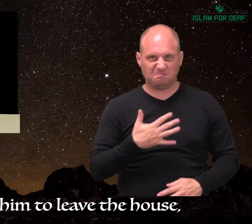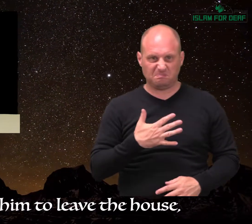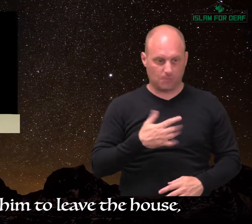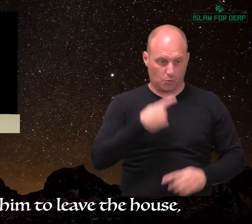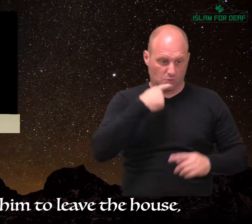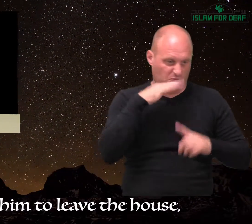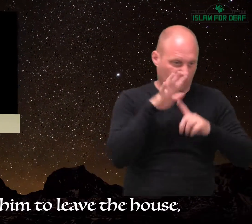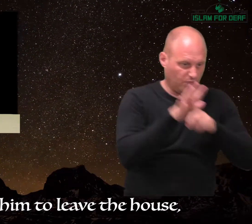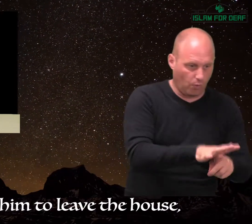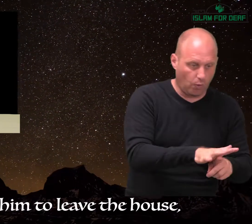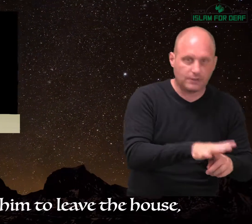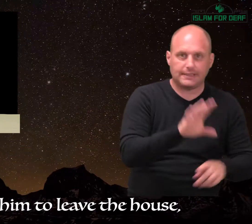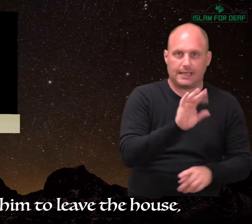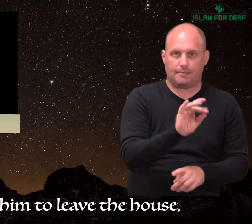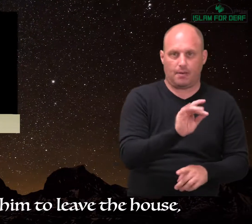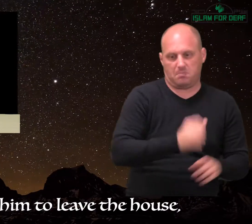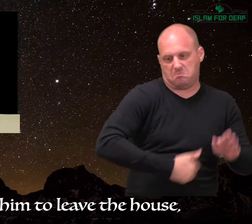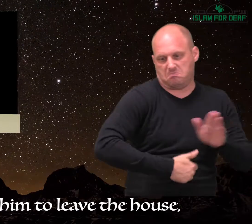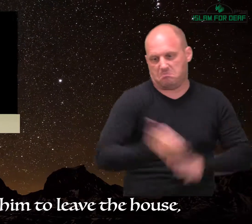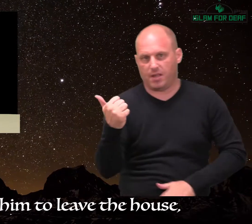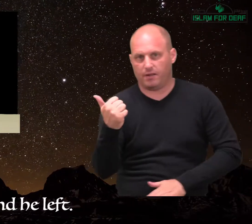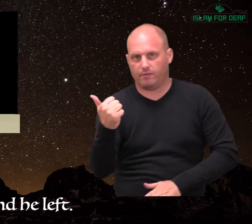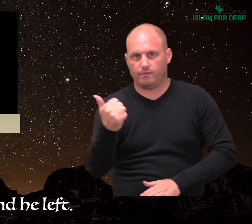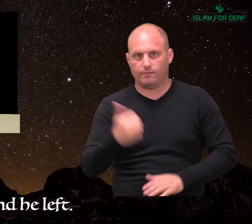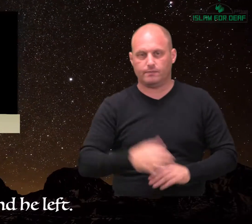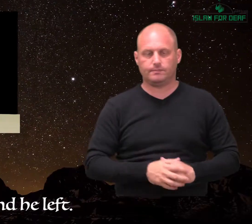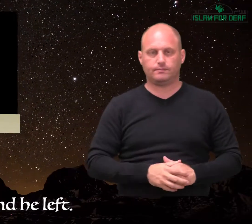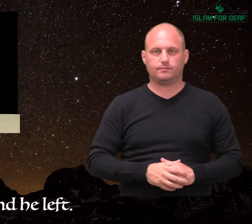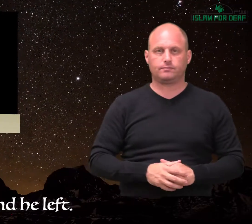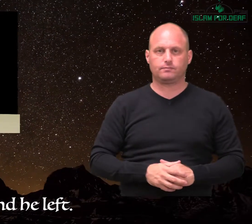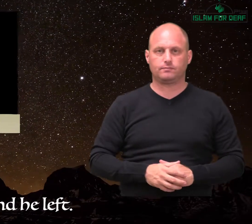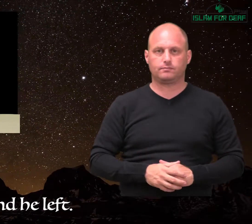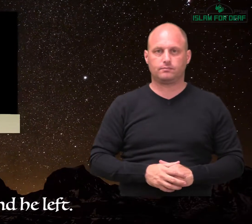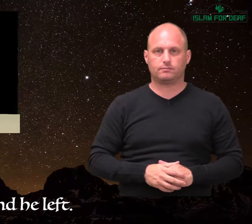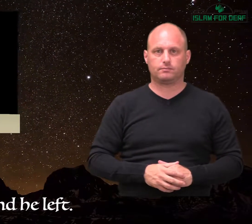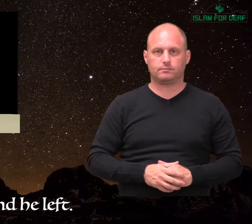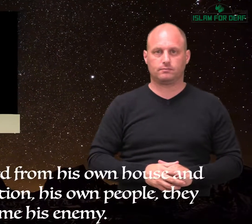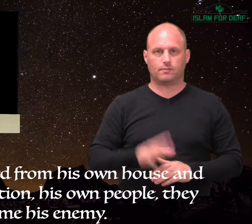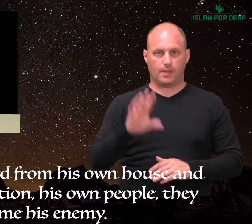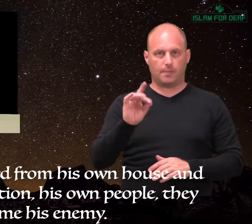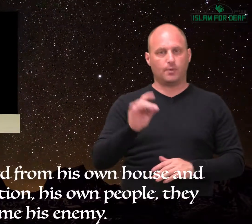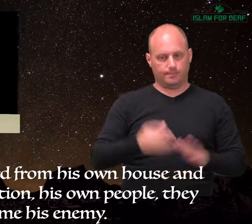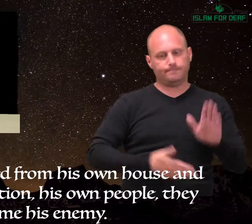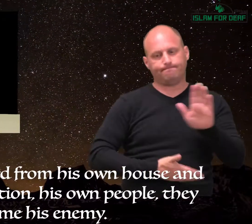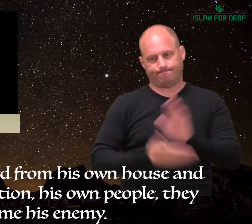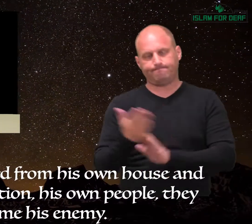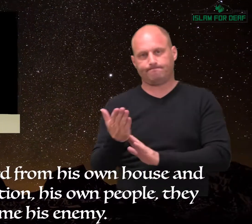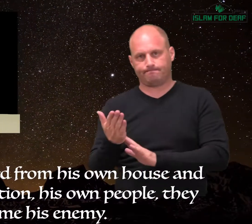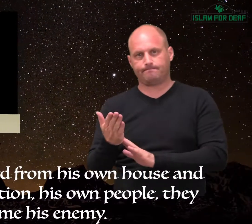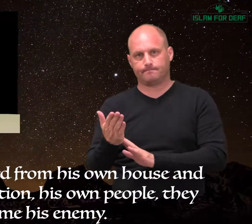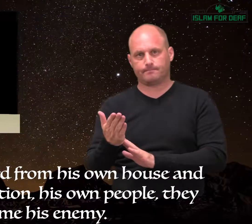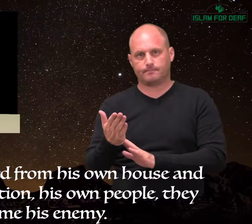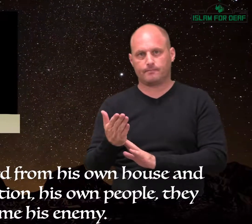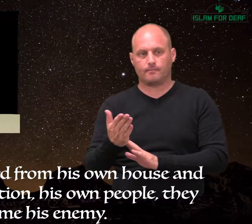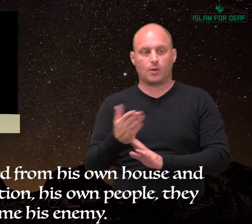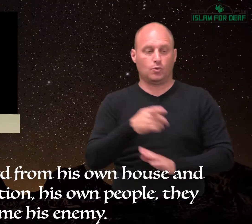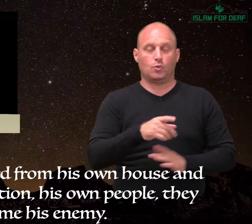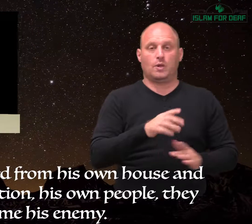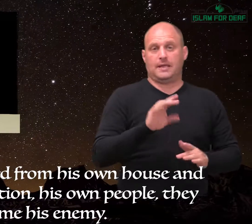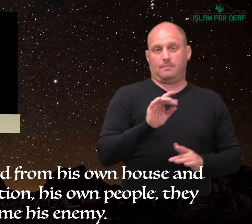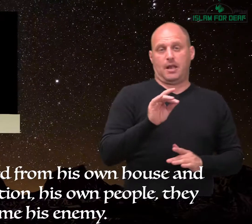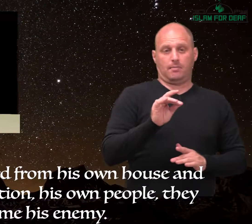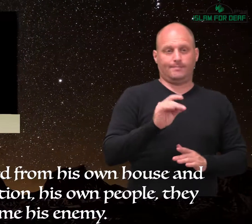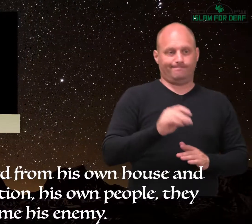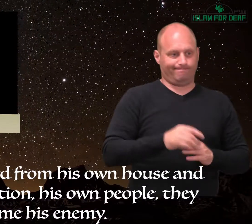to leave the house. And he left. So he was expelled from his